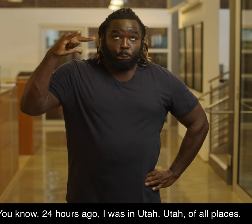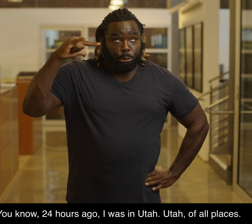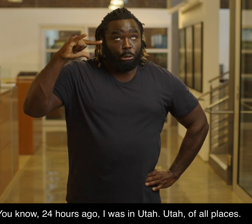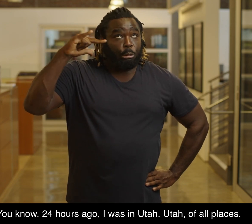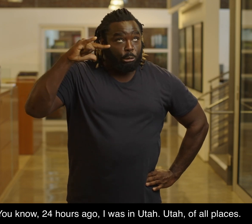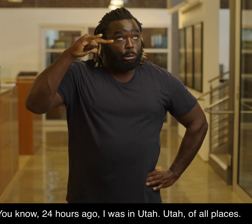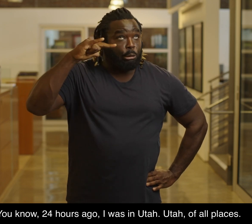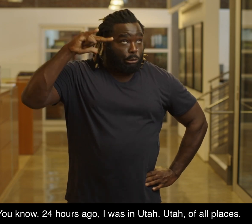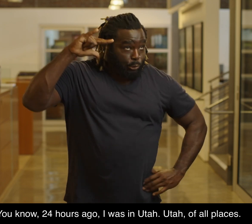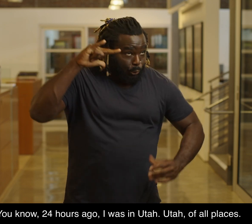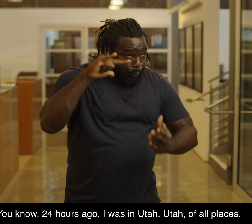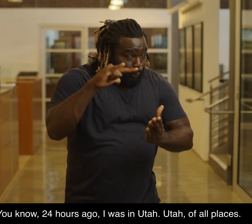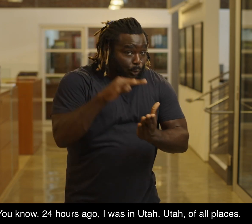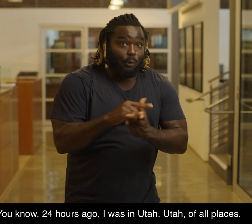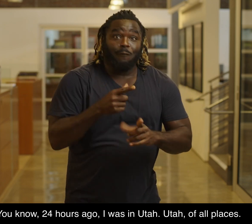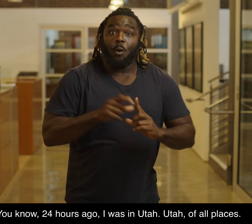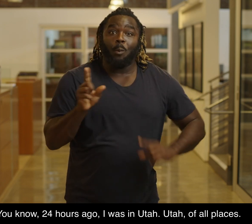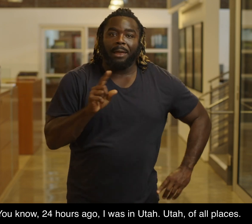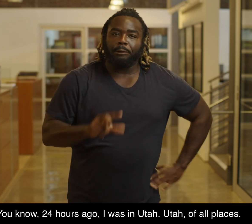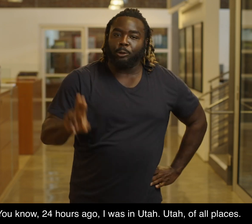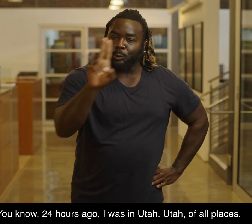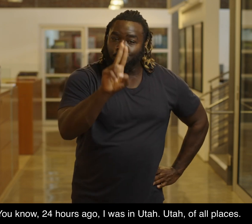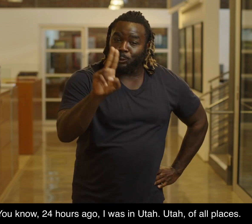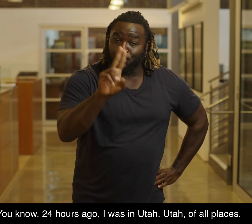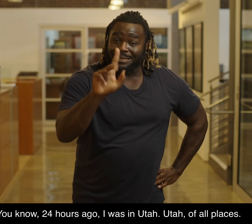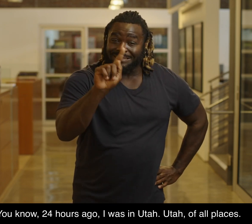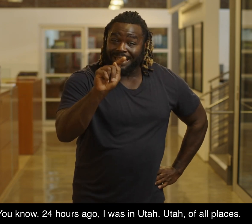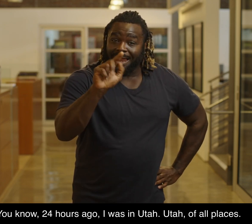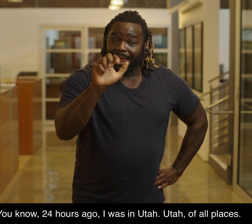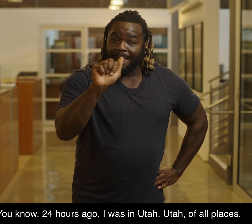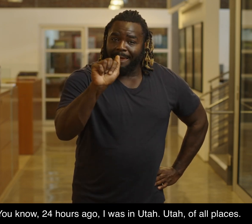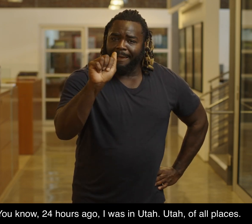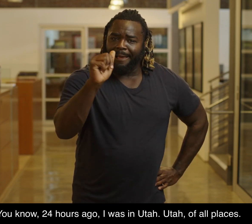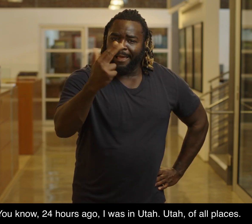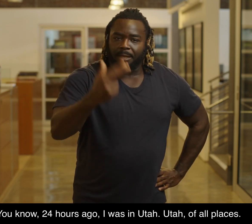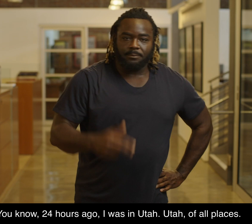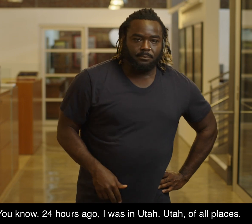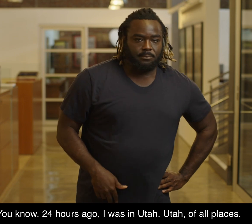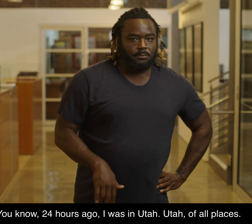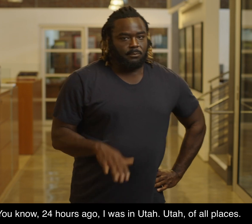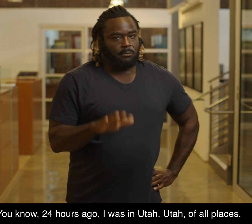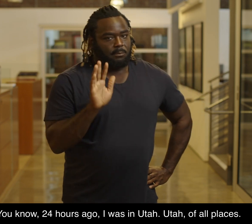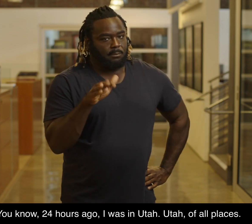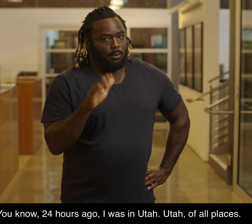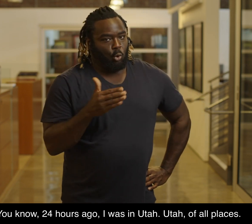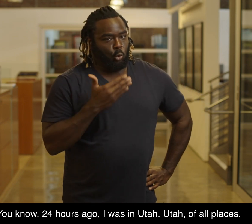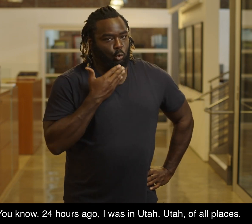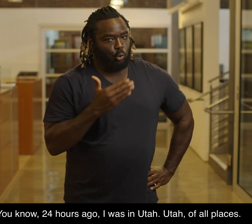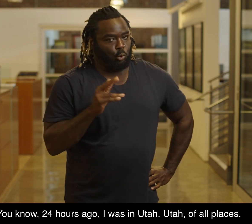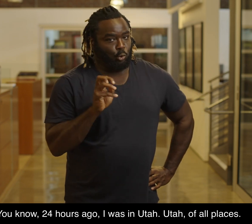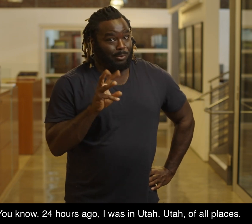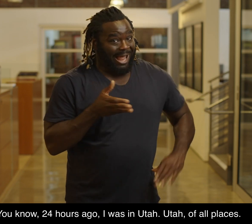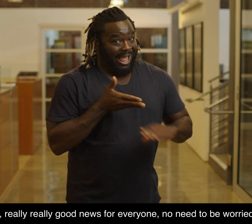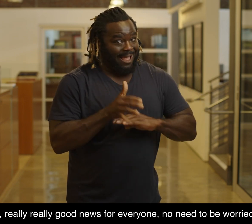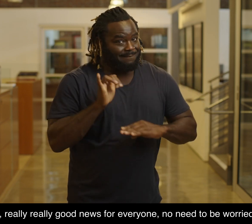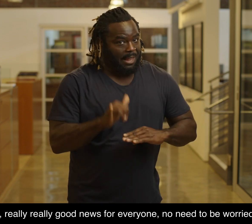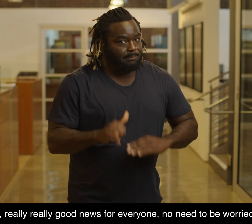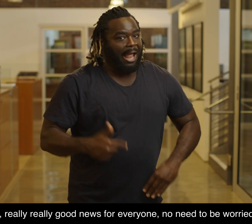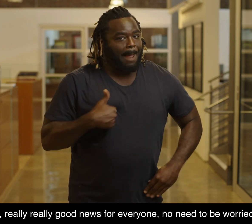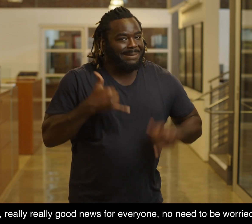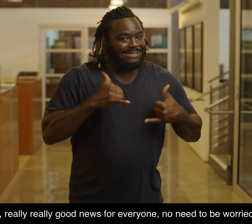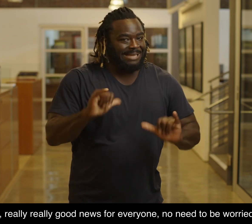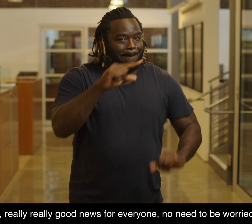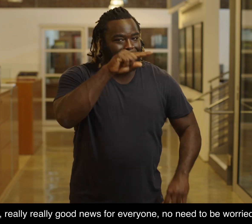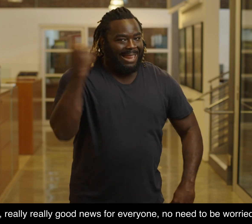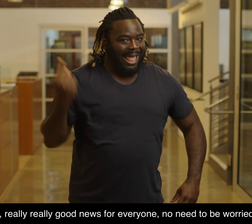You know, 24 hours ago, I was in Utah. Utah, of all places.